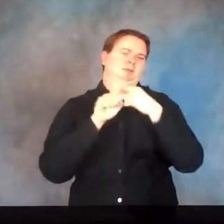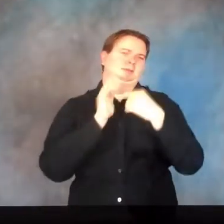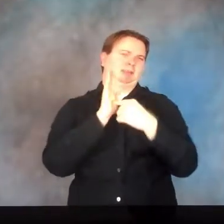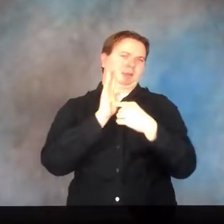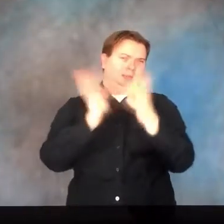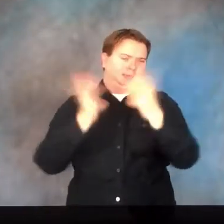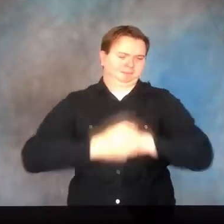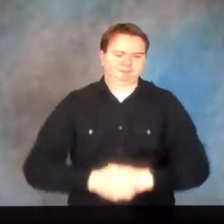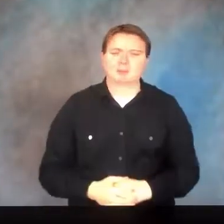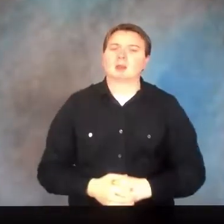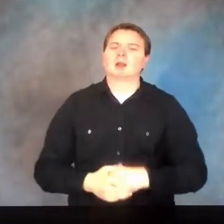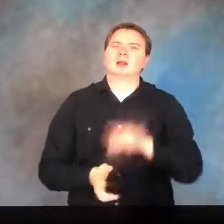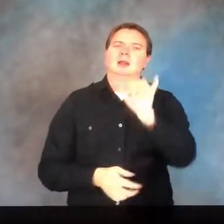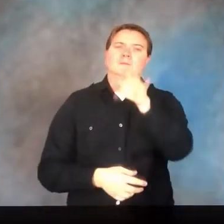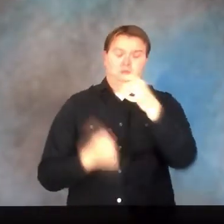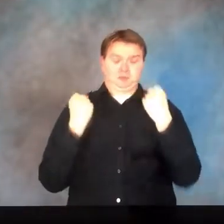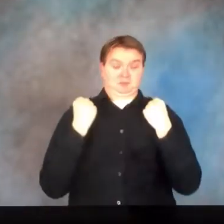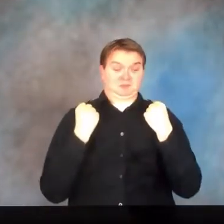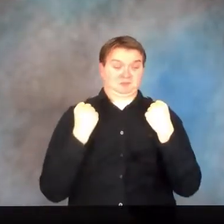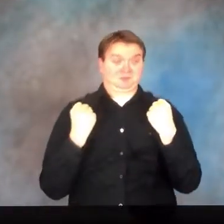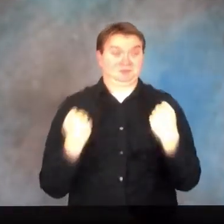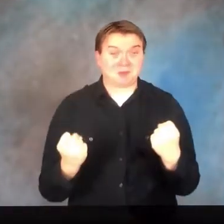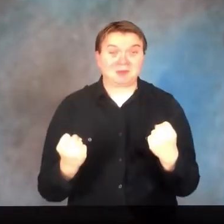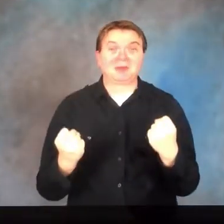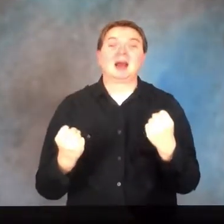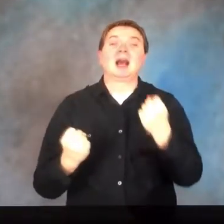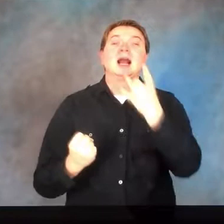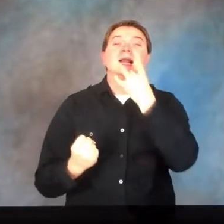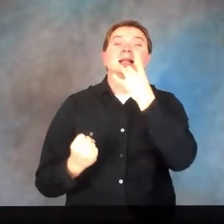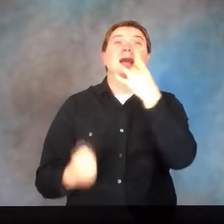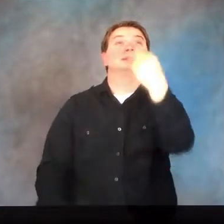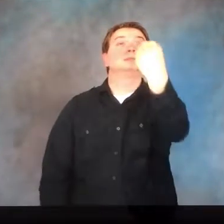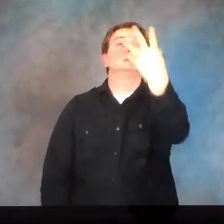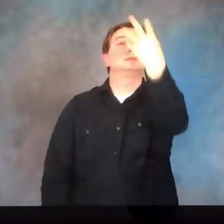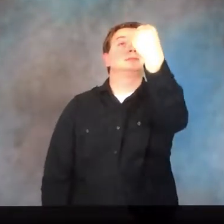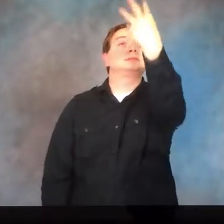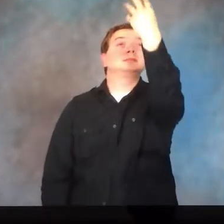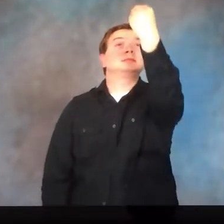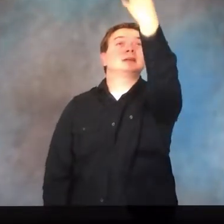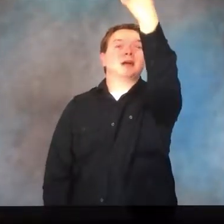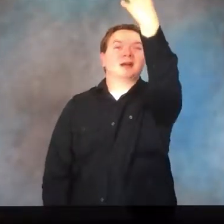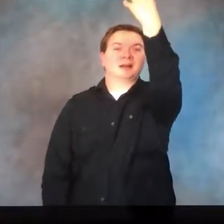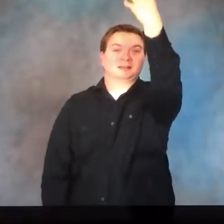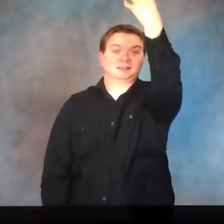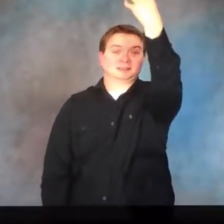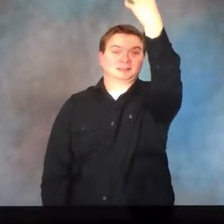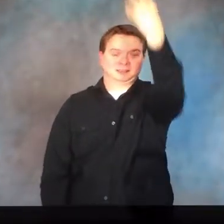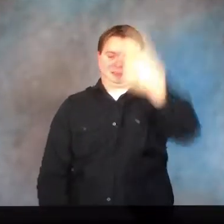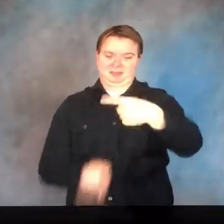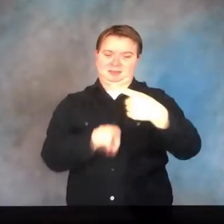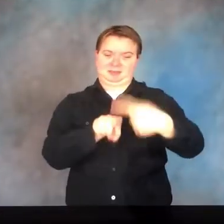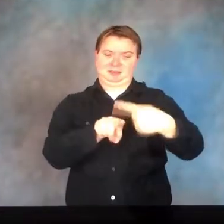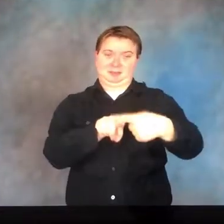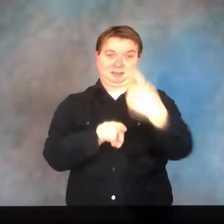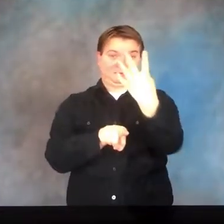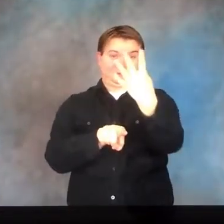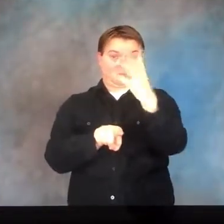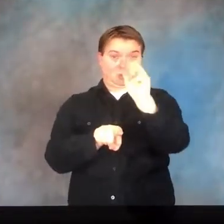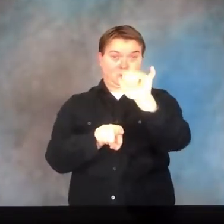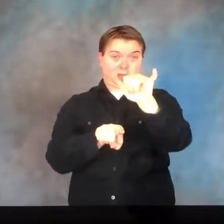scene a lot better. For example, let's say if you were to drive and you stopped at a light